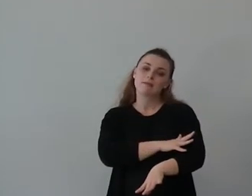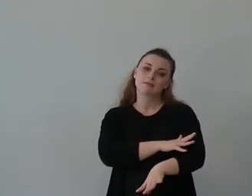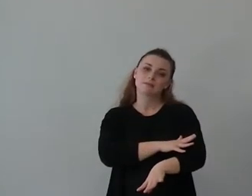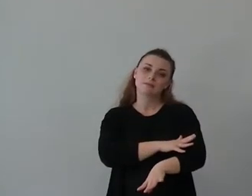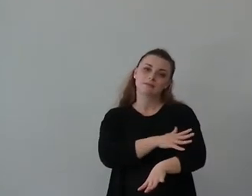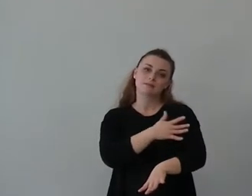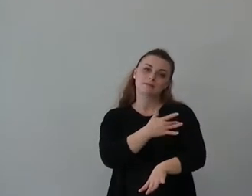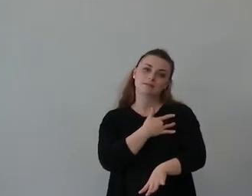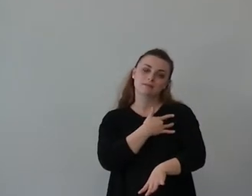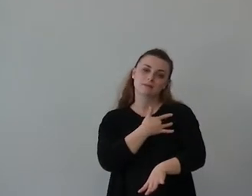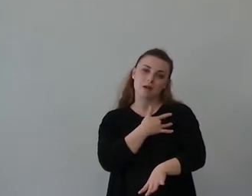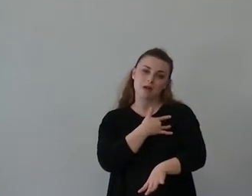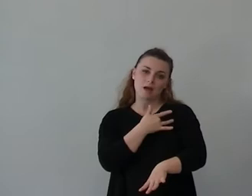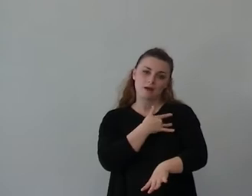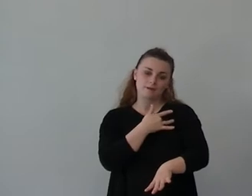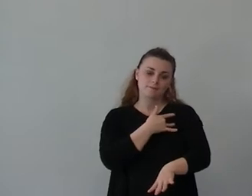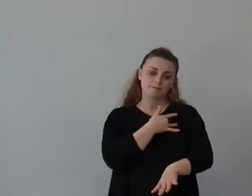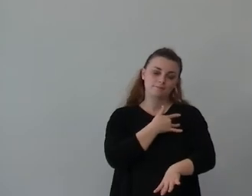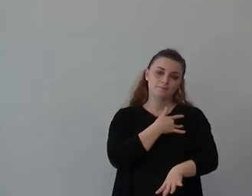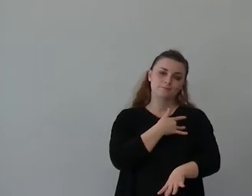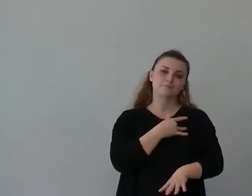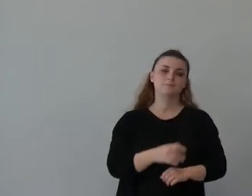blade would hurt. Essere